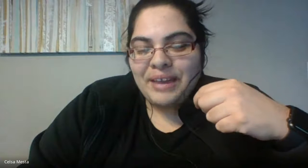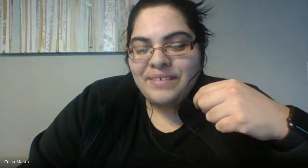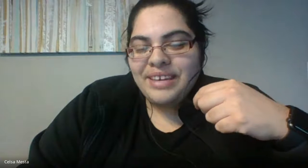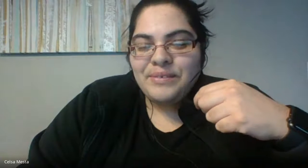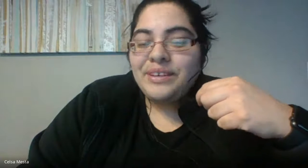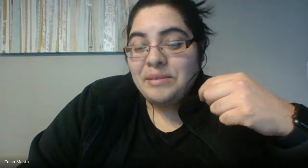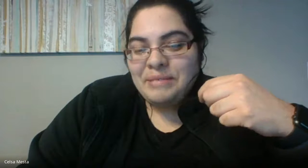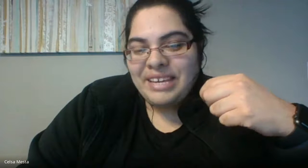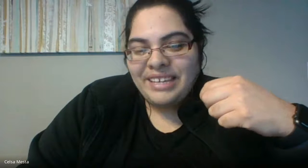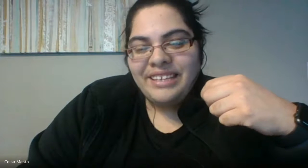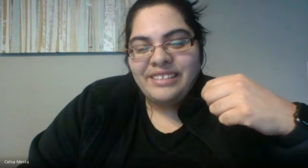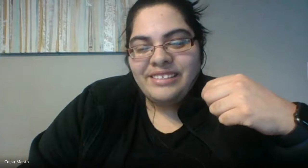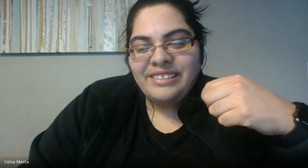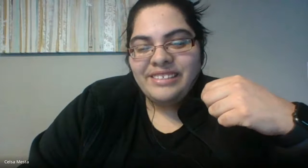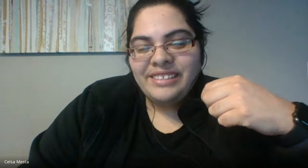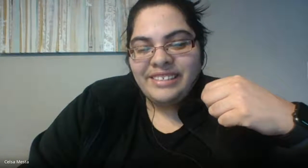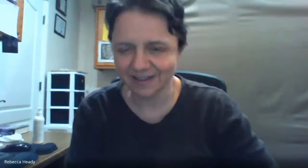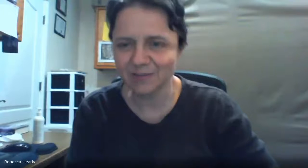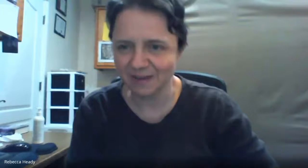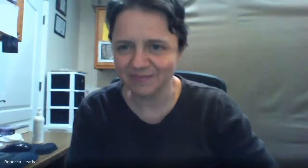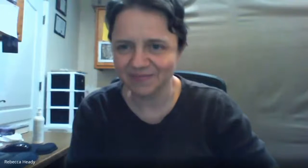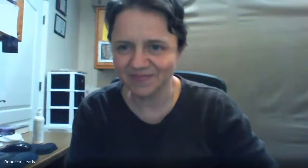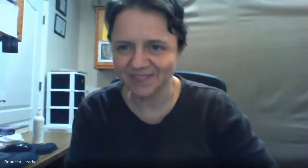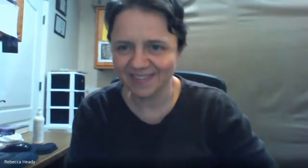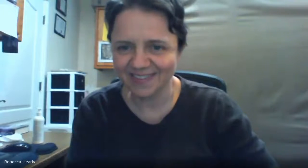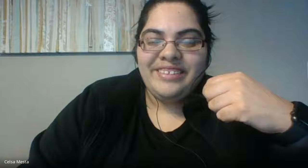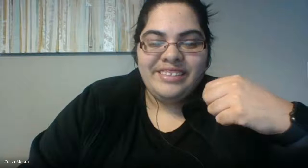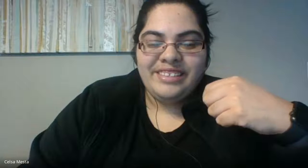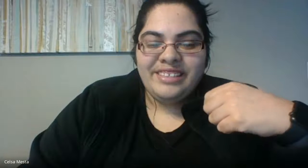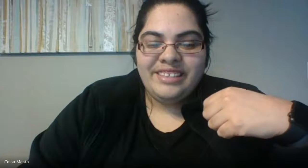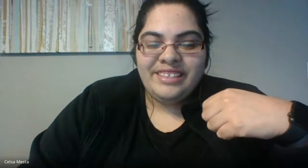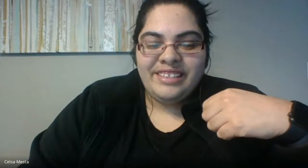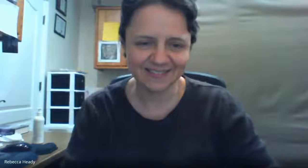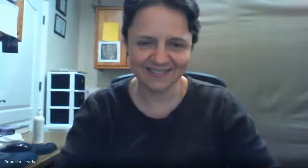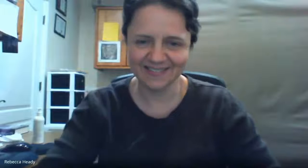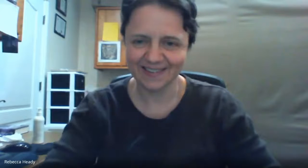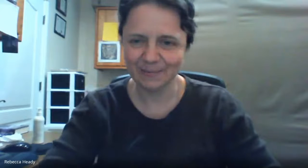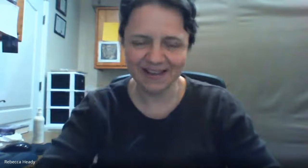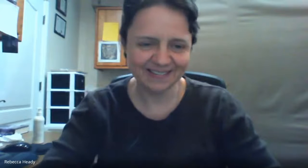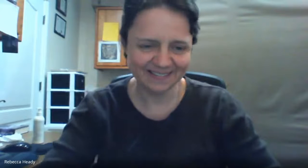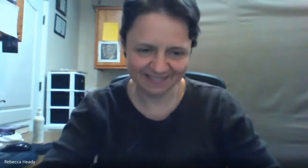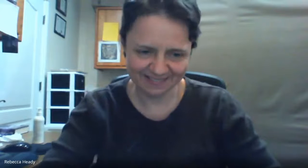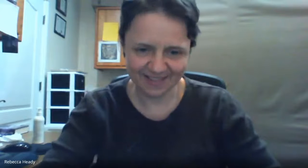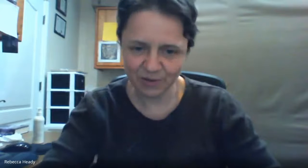5. Will you Okay. email me? Sure, I can do that. Thank you. Thank you, Salsa. Bye. Have a good